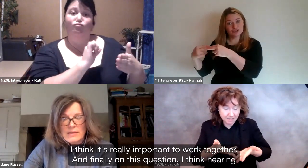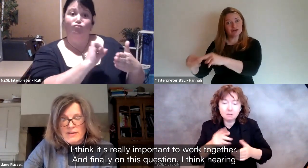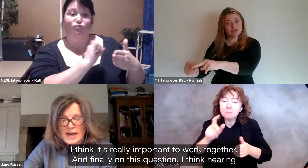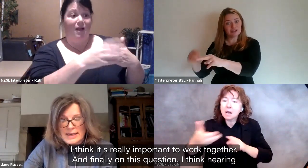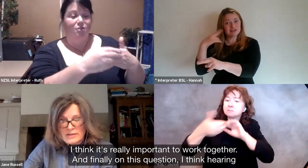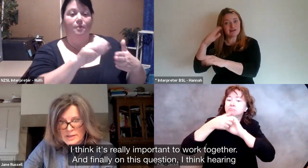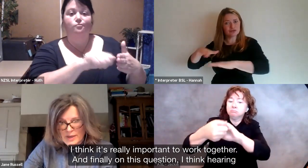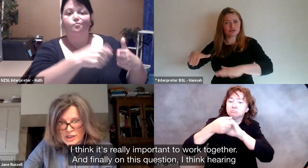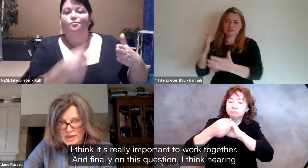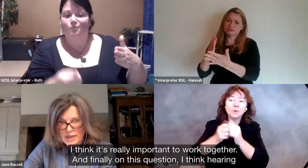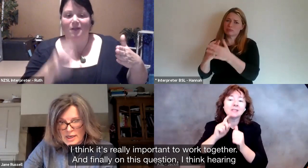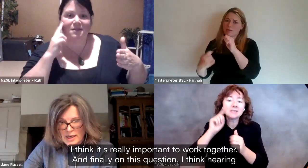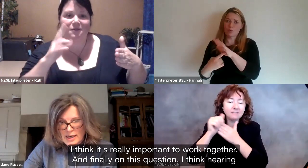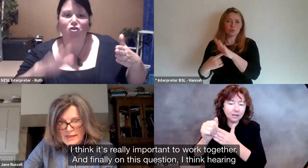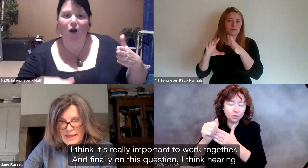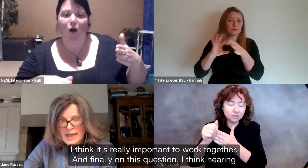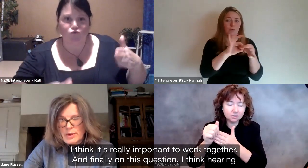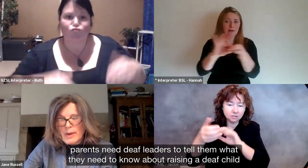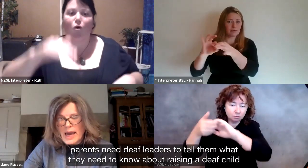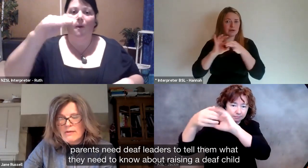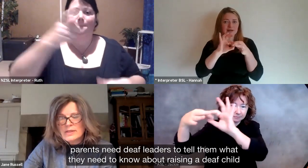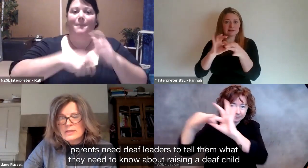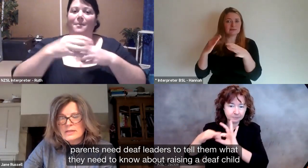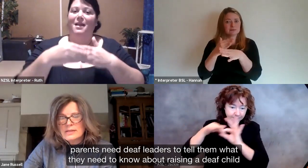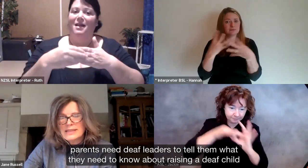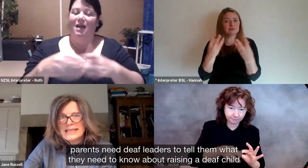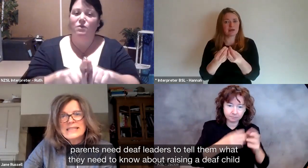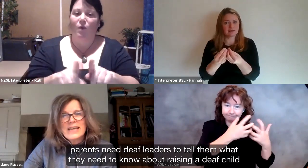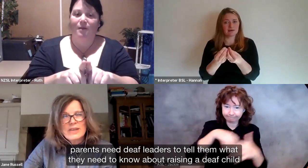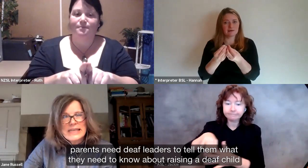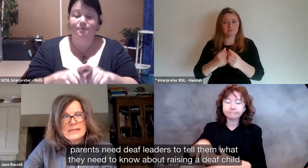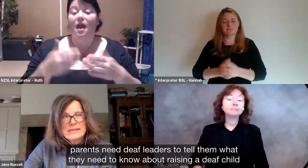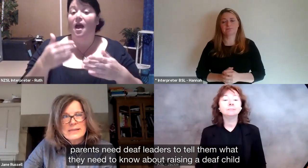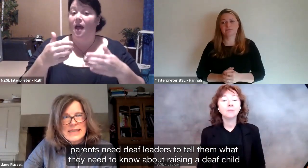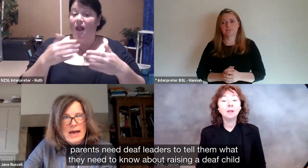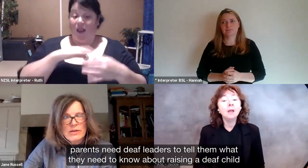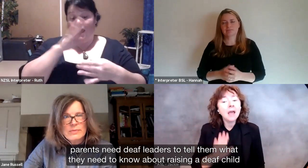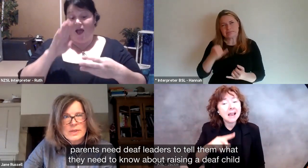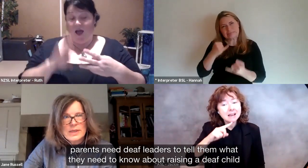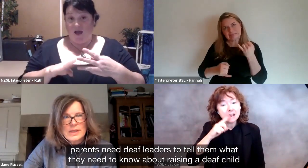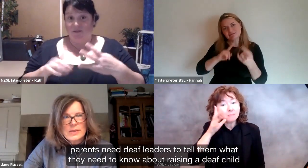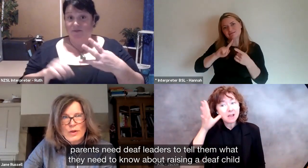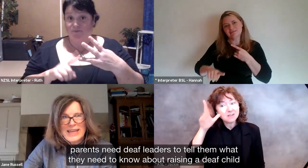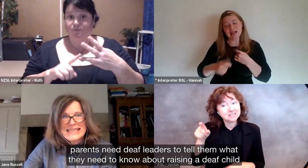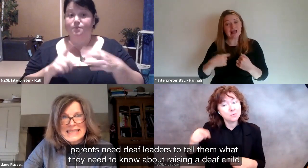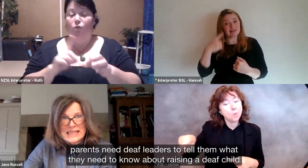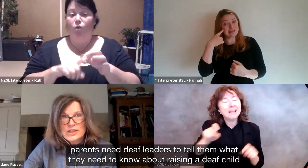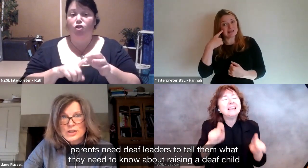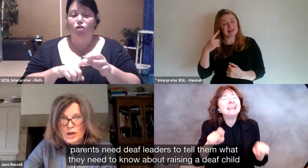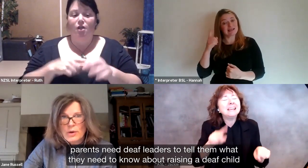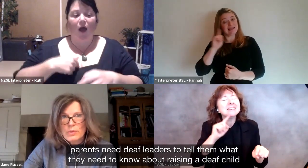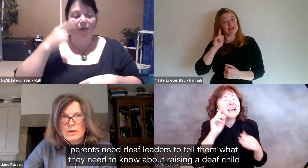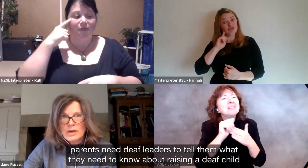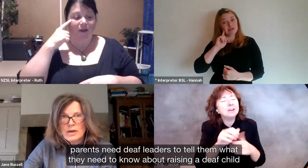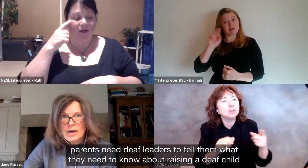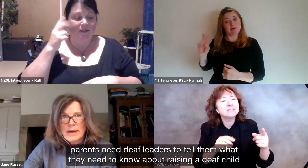And finally, on this question, I think hearing parents need deaf leaders to tell them what they need